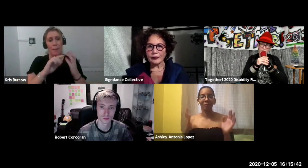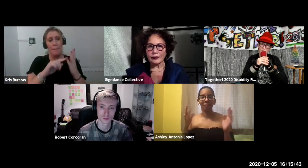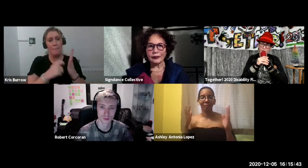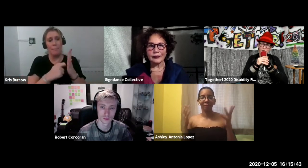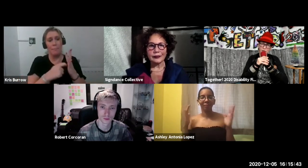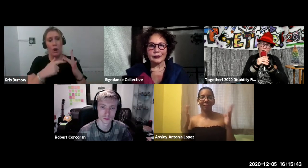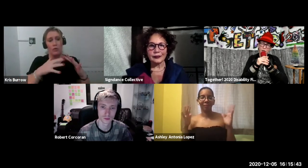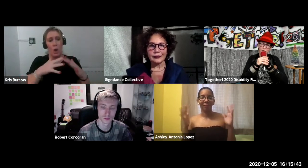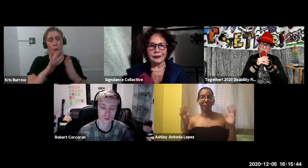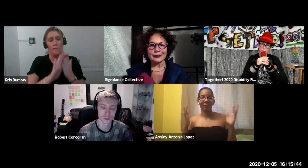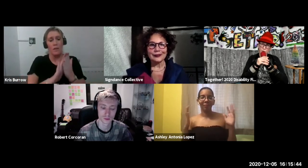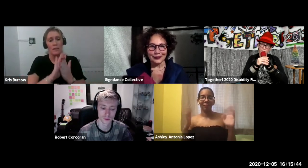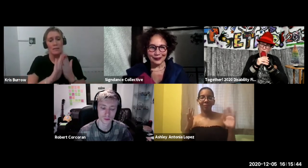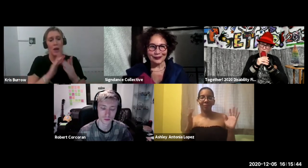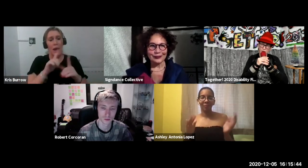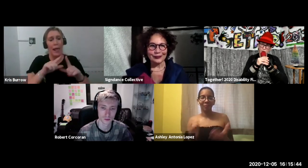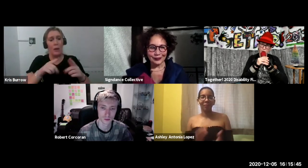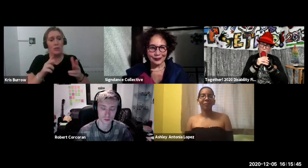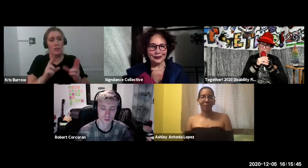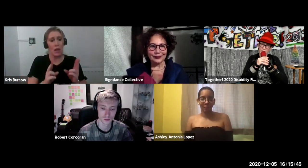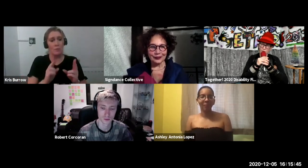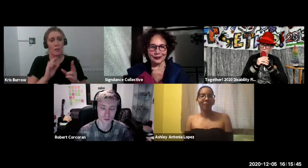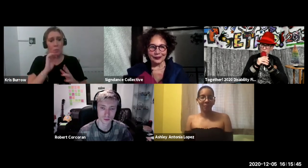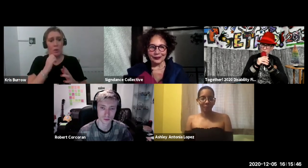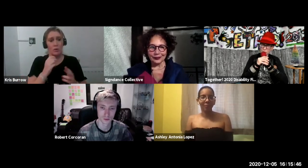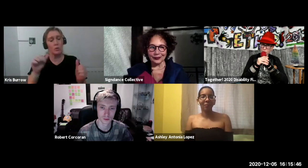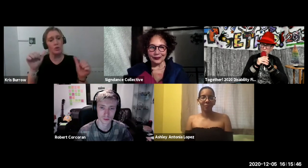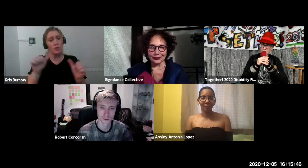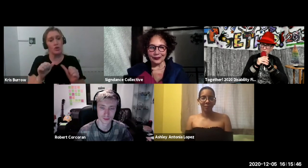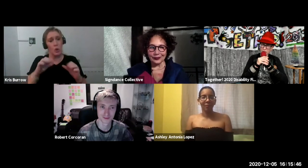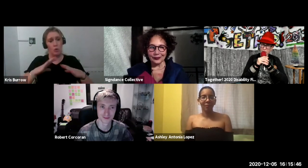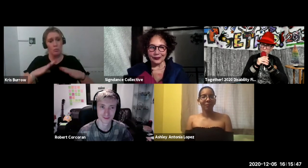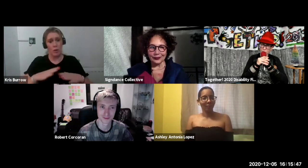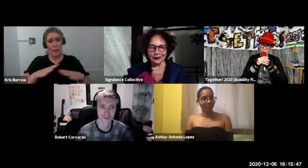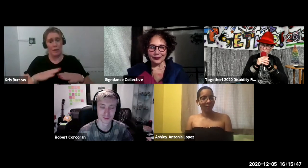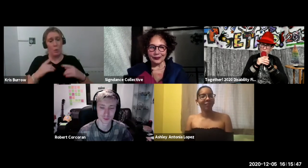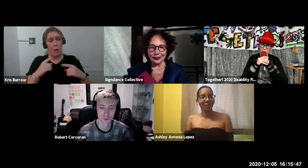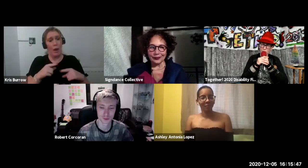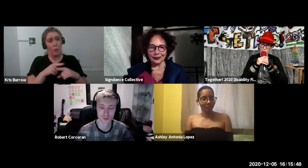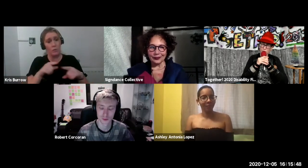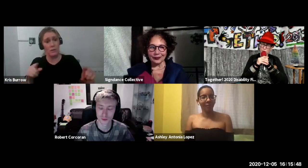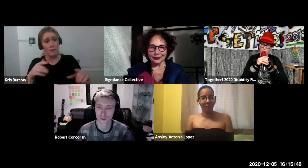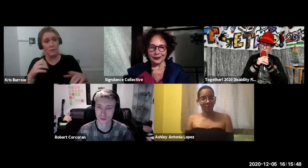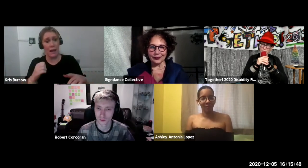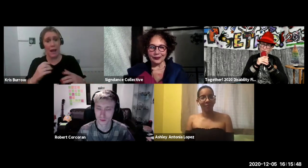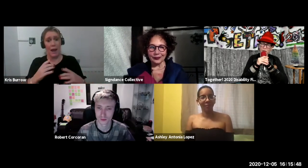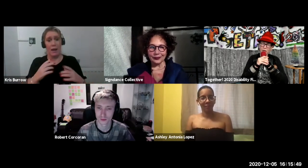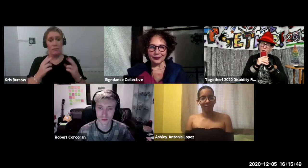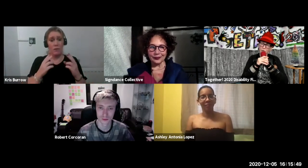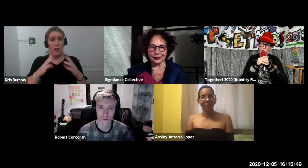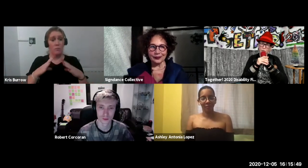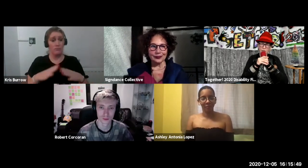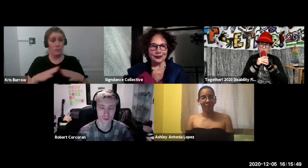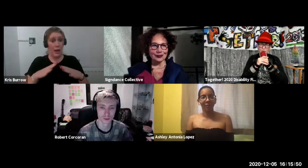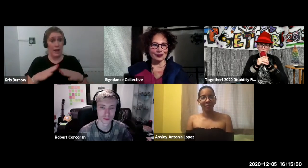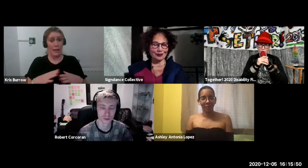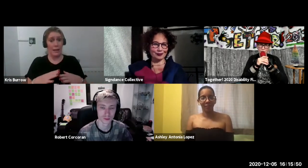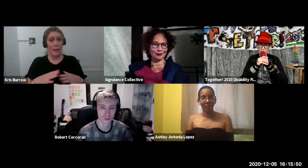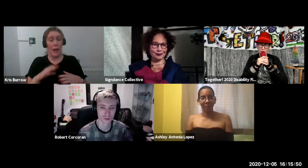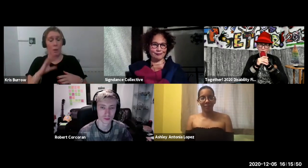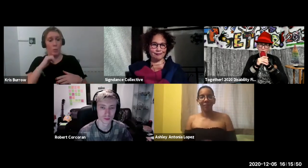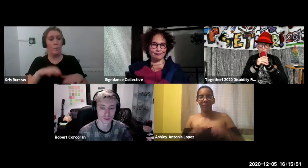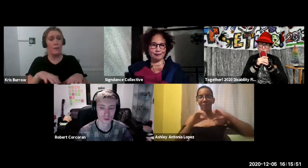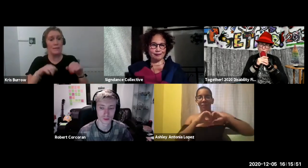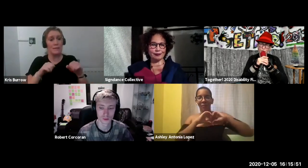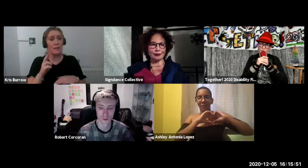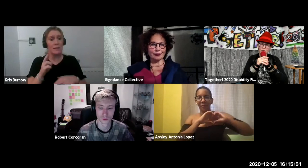be taking a short break to allow you to have a break and for us to switch streams, and we'll be starting